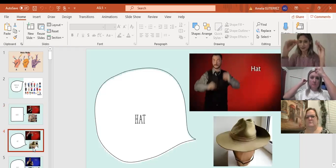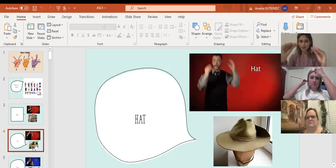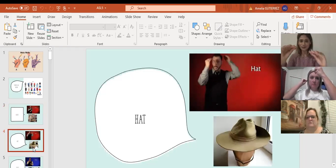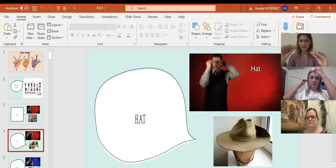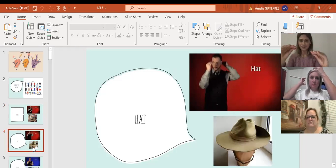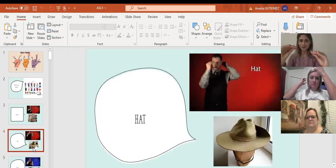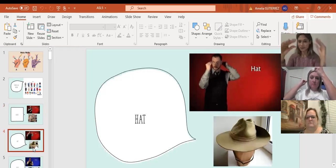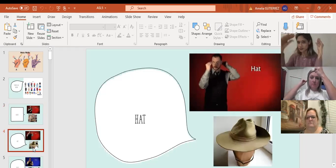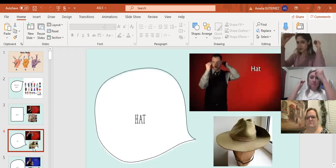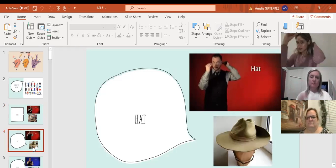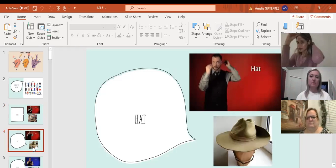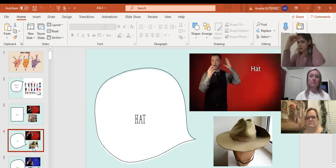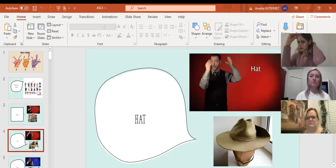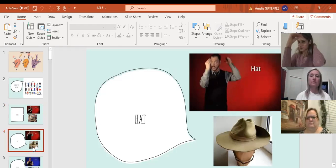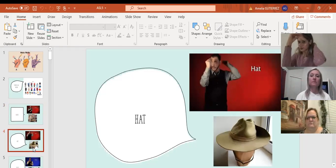Hat.